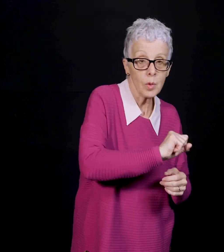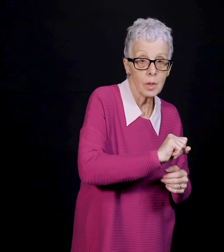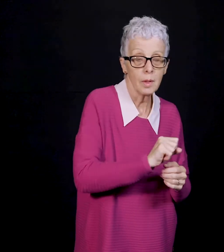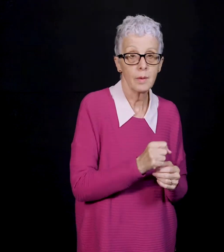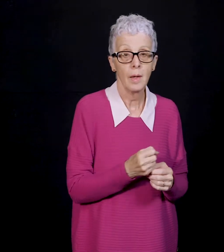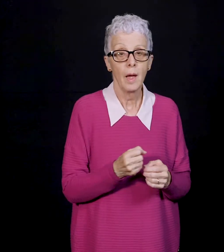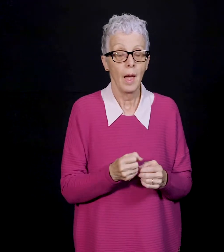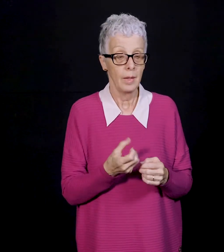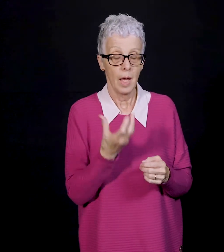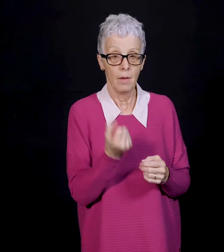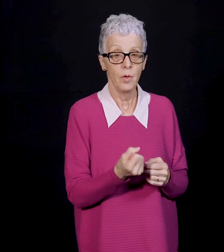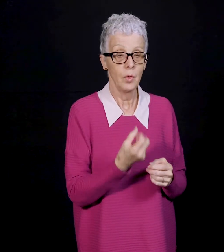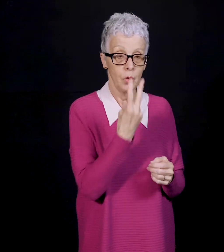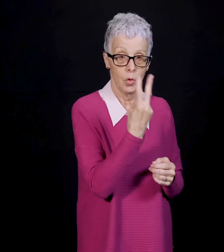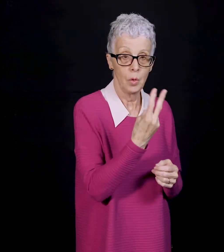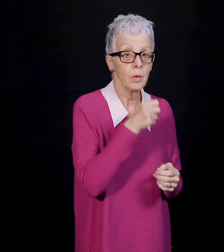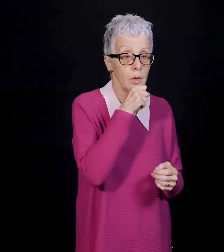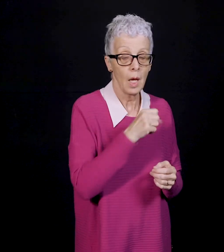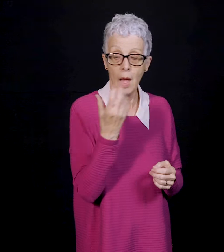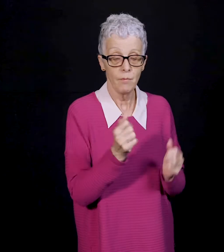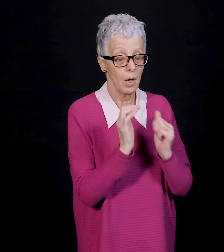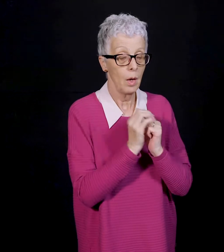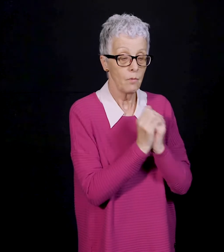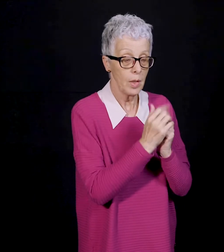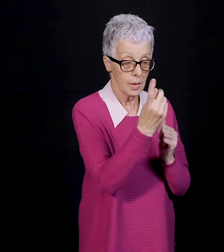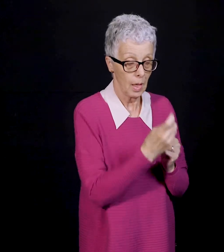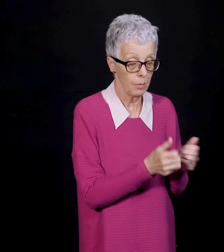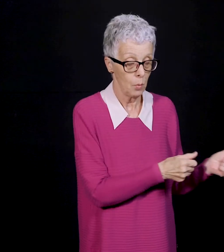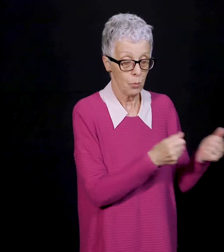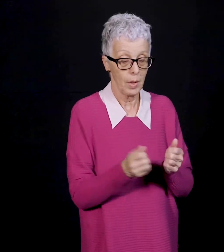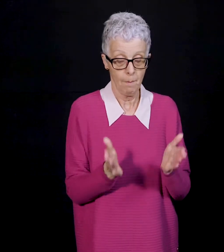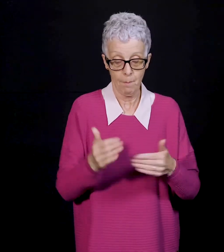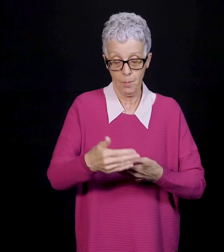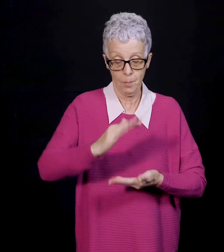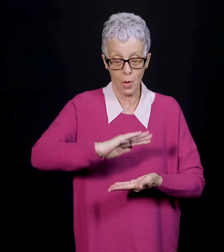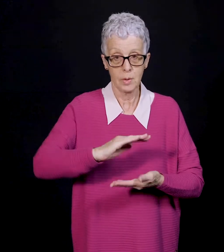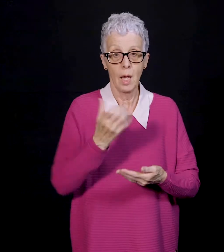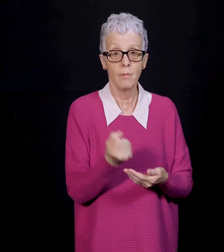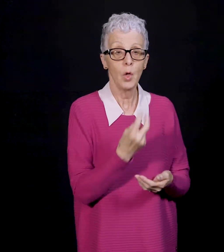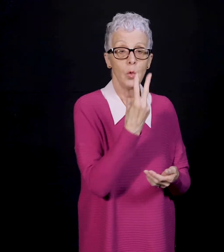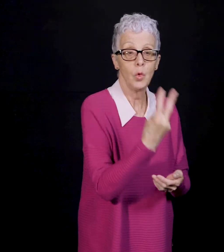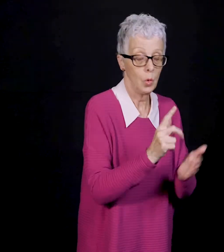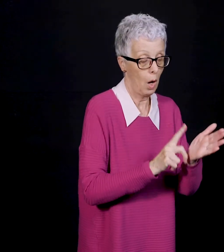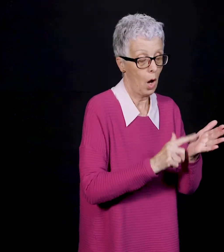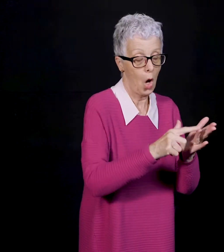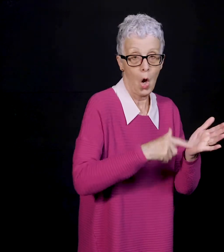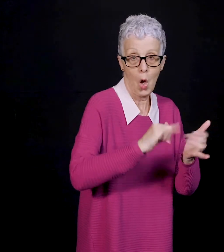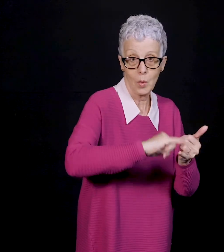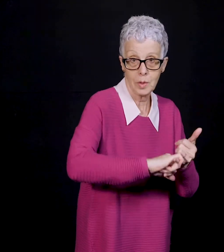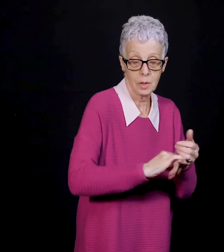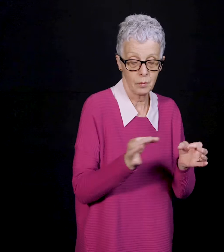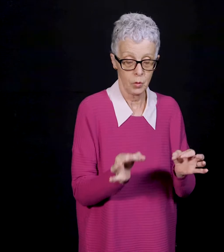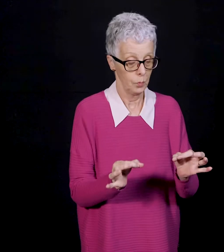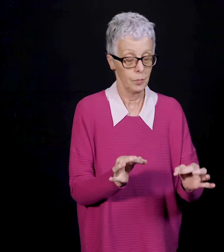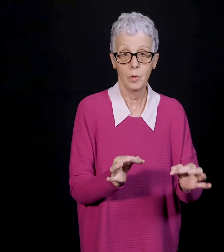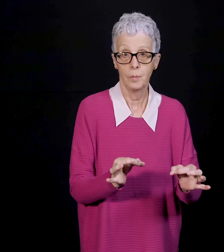they would cast lots. So we would have an assistant there who brought out a little box, and it had a couple of things in it called lots. So basically two little